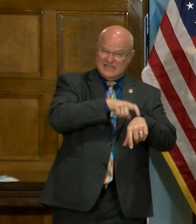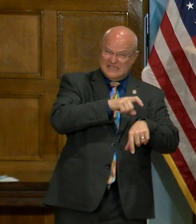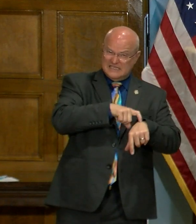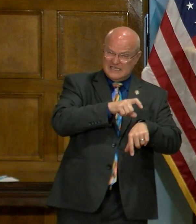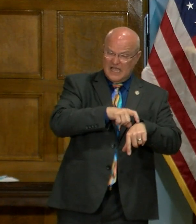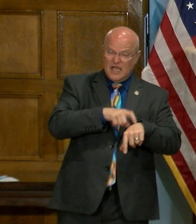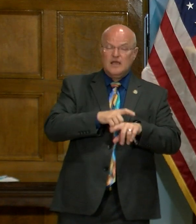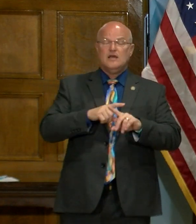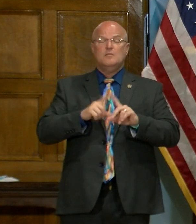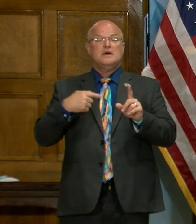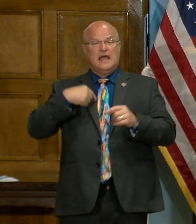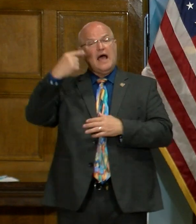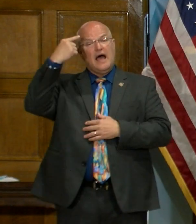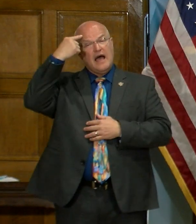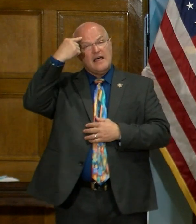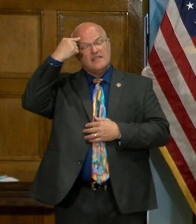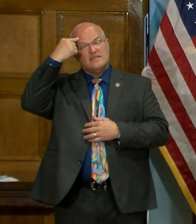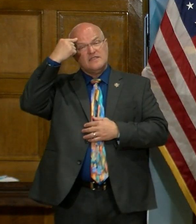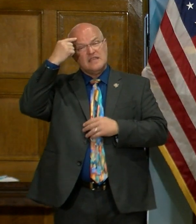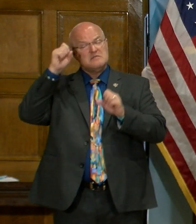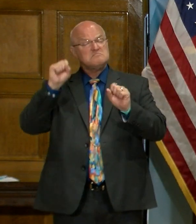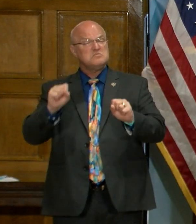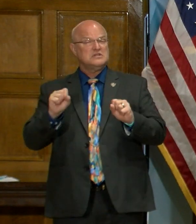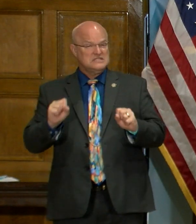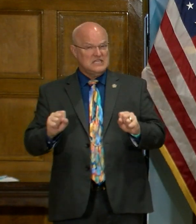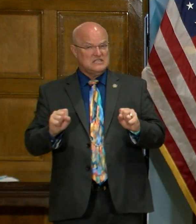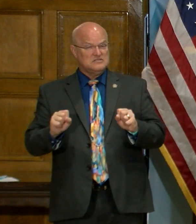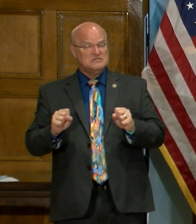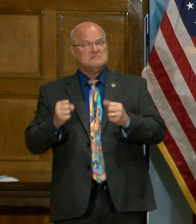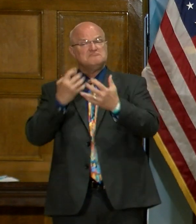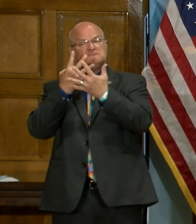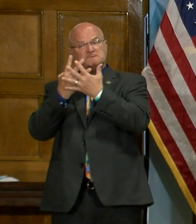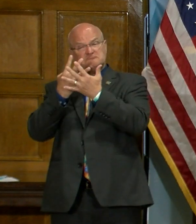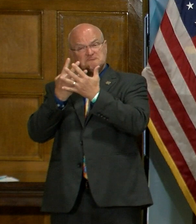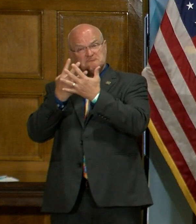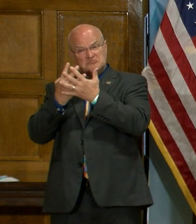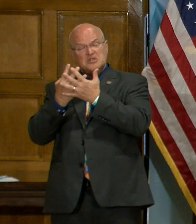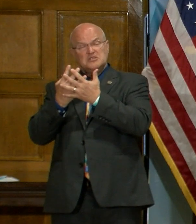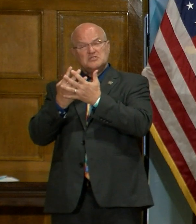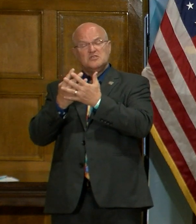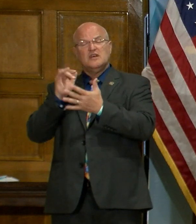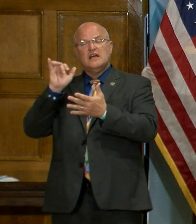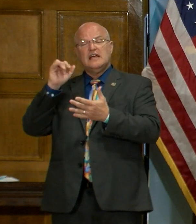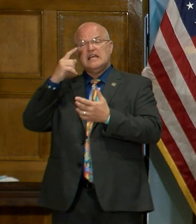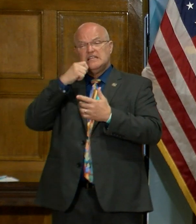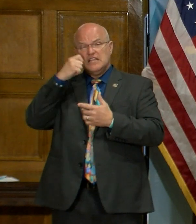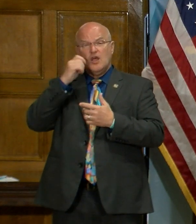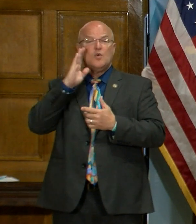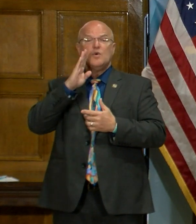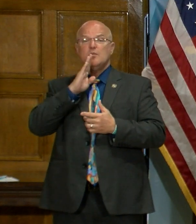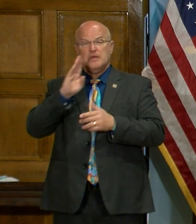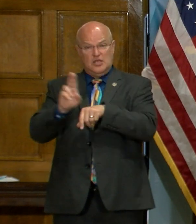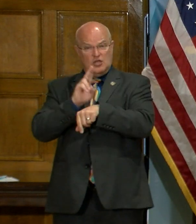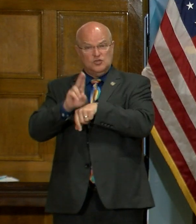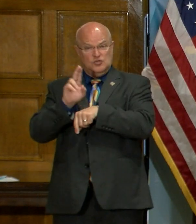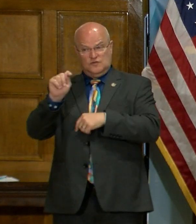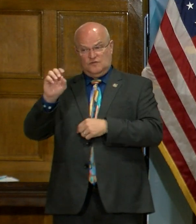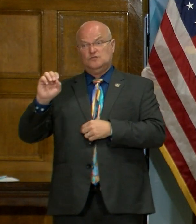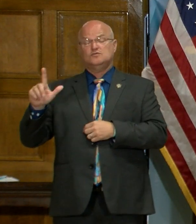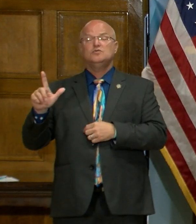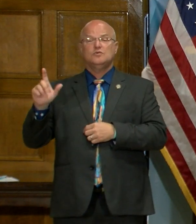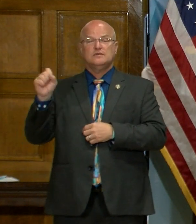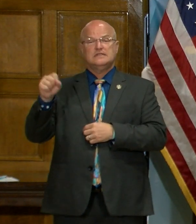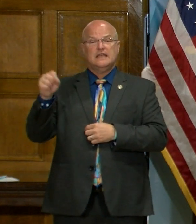time. I think that potentially in correctional institutions, serologic testing will be a useful